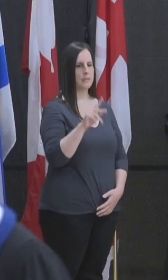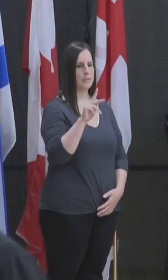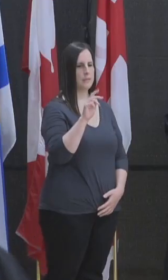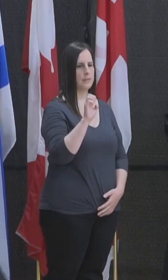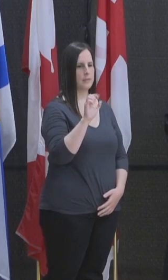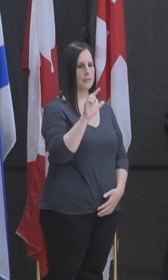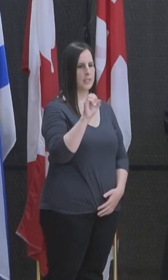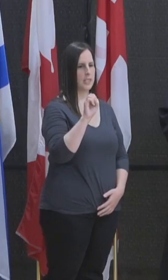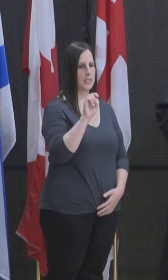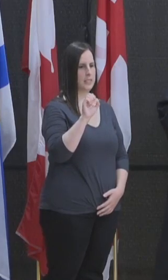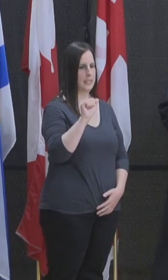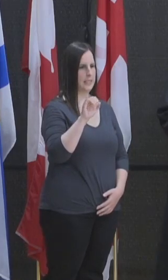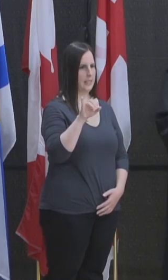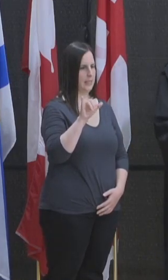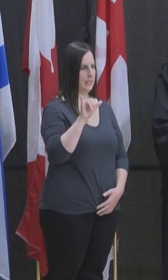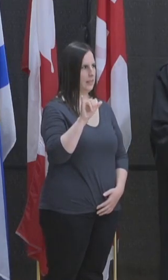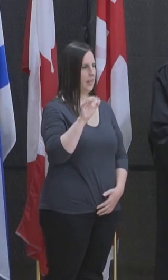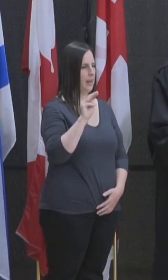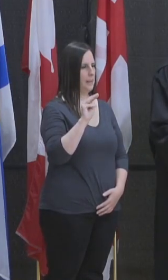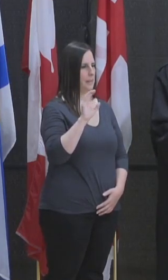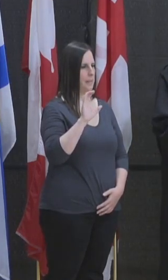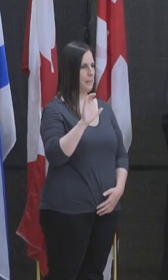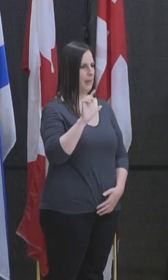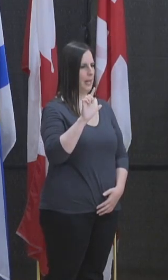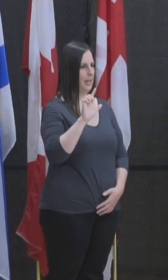Kelsey McClanagan.